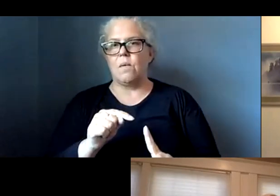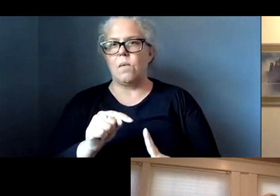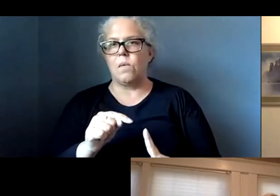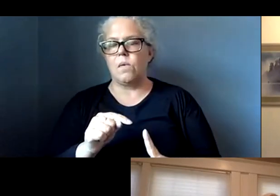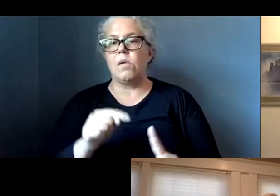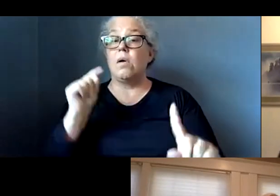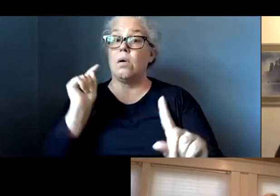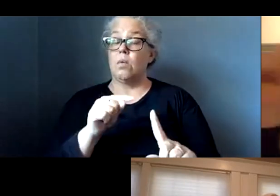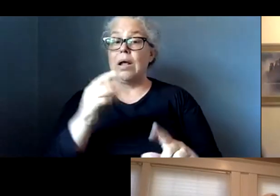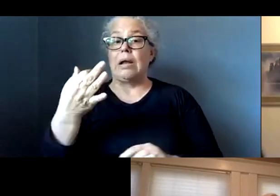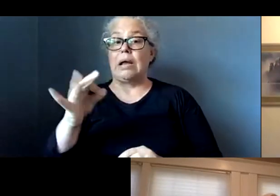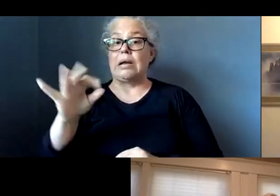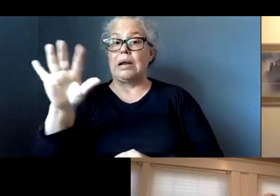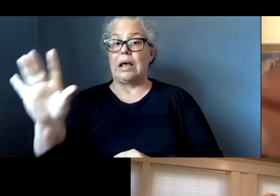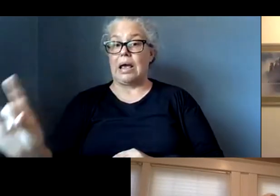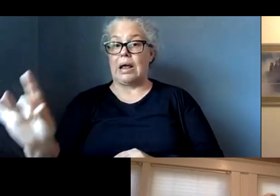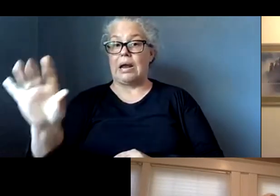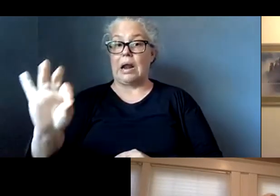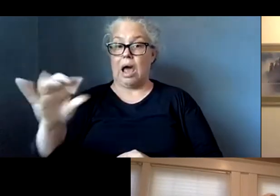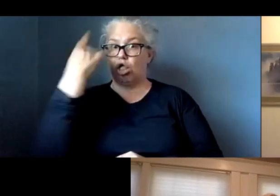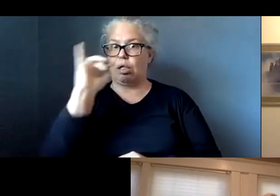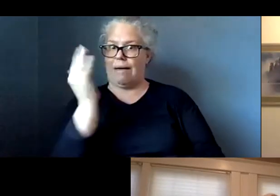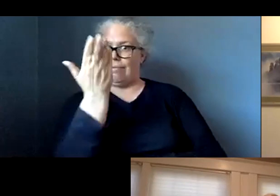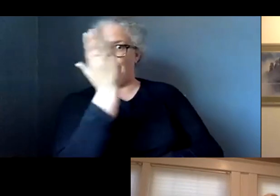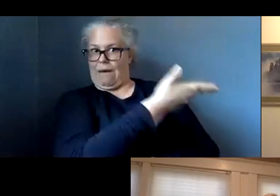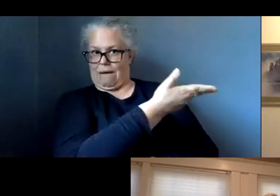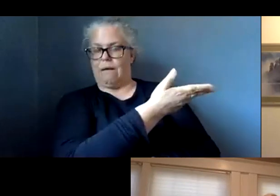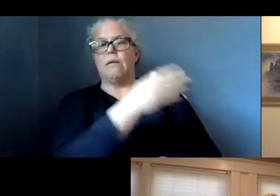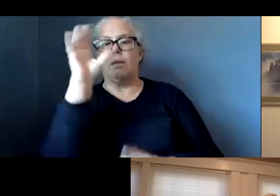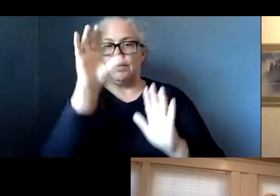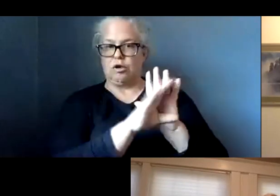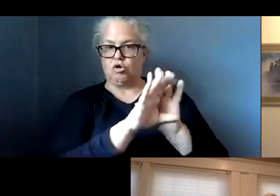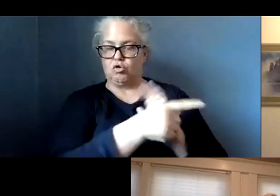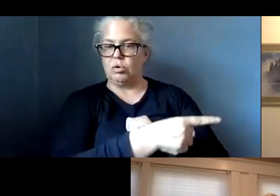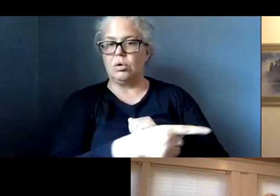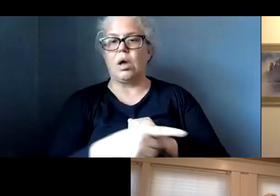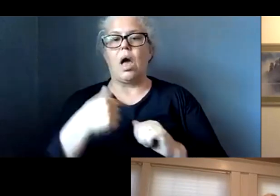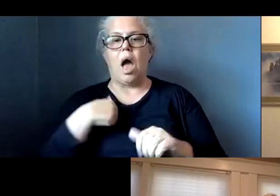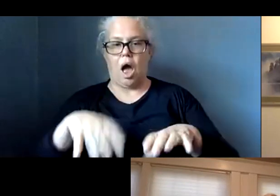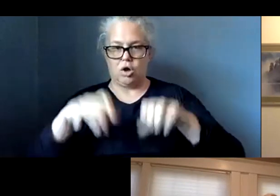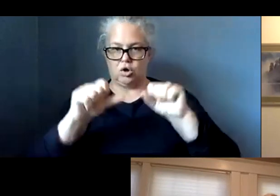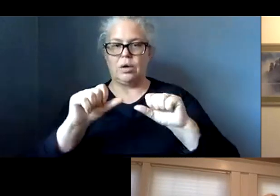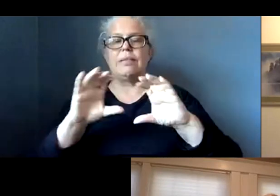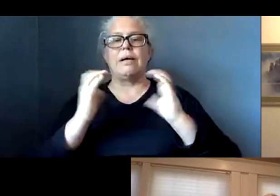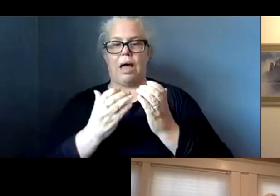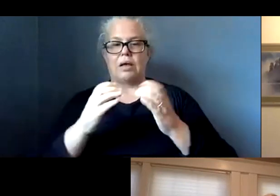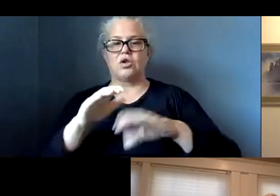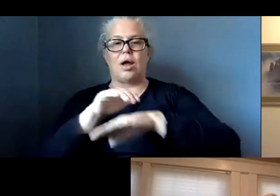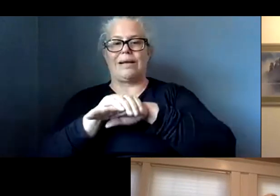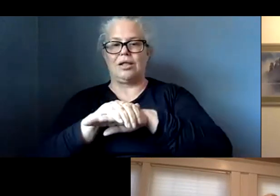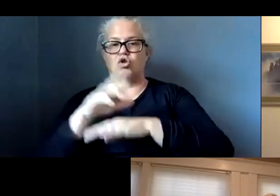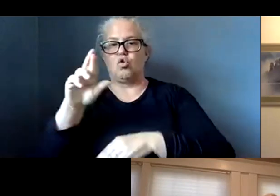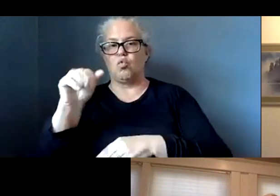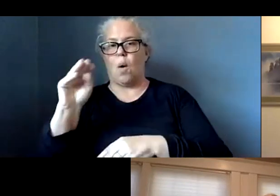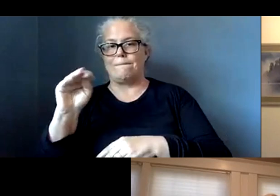point being, in 1989, looking like that, I took Dr. Gillin's course on the English Romantics. We read a little